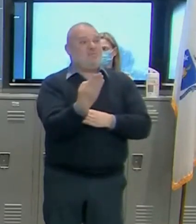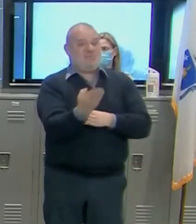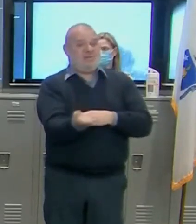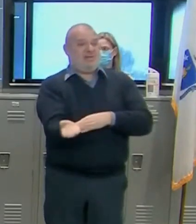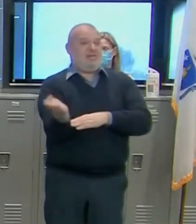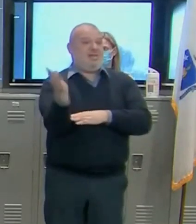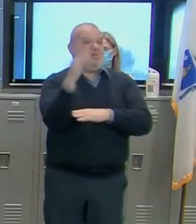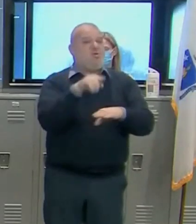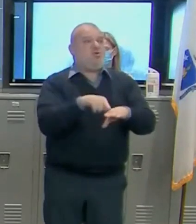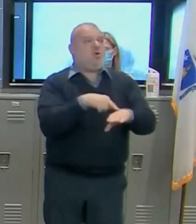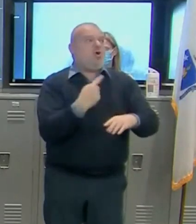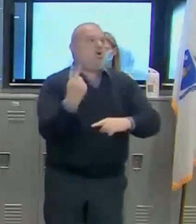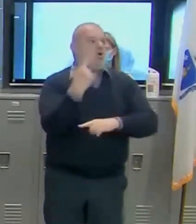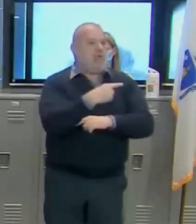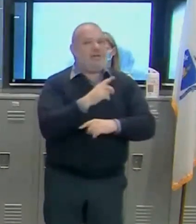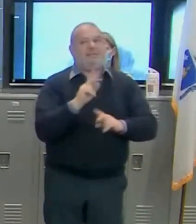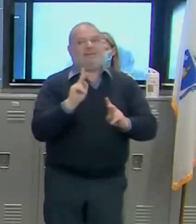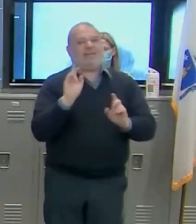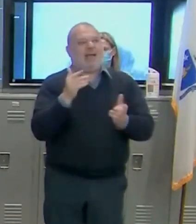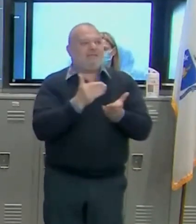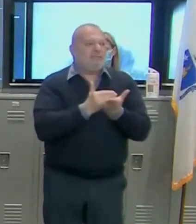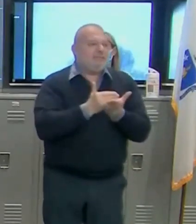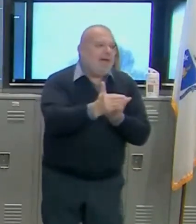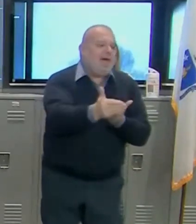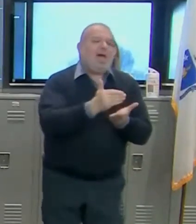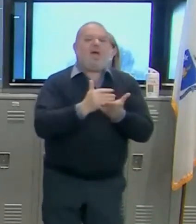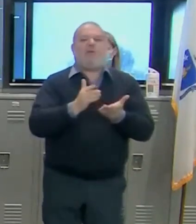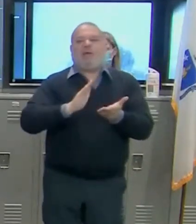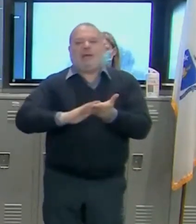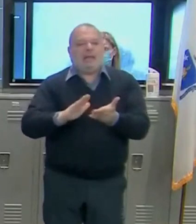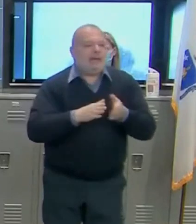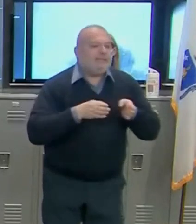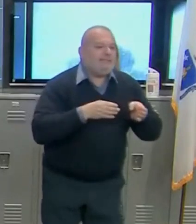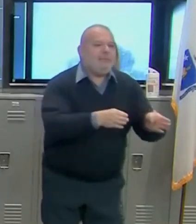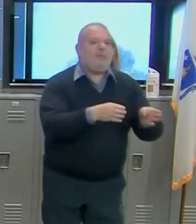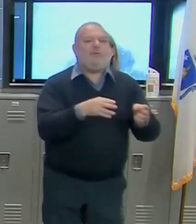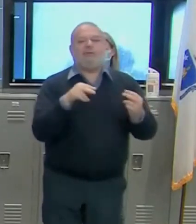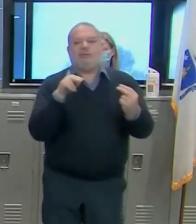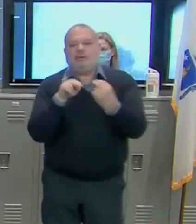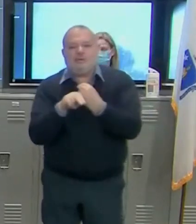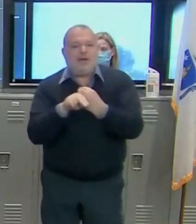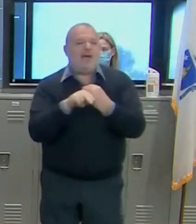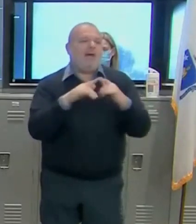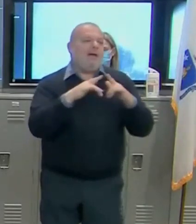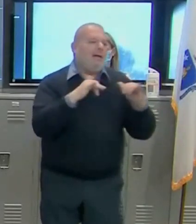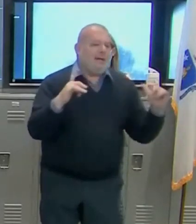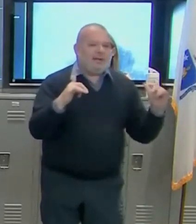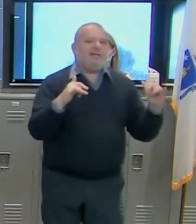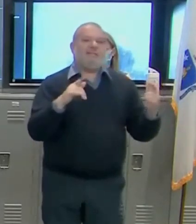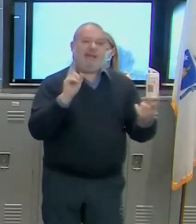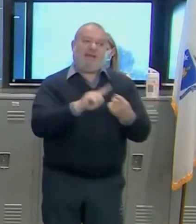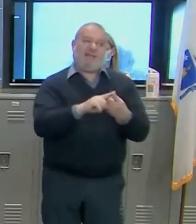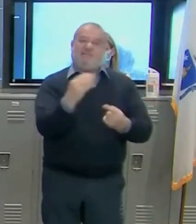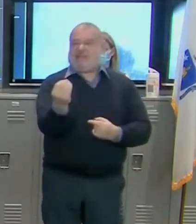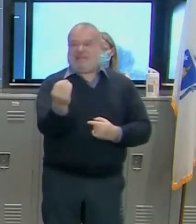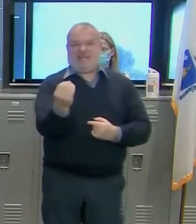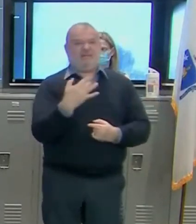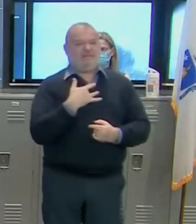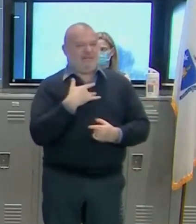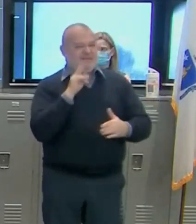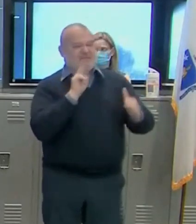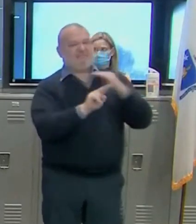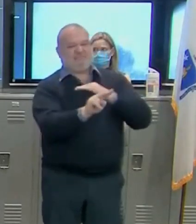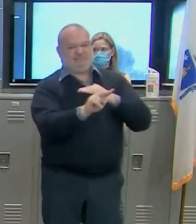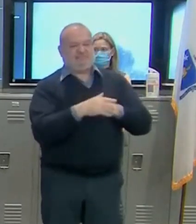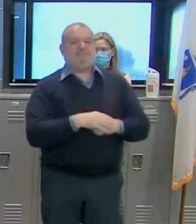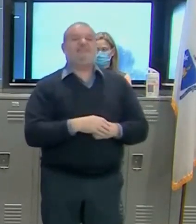take into Monday. Please be careful if you're shoveling snow and take breaks if you need to. And if you can, check in with your